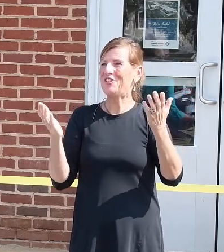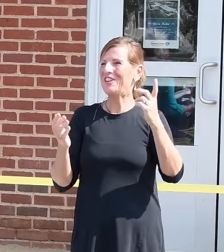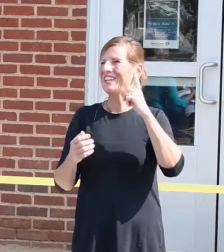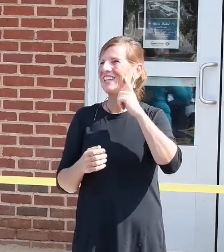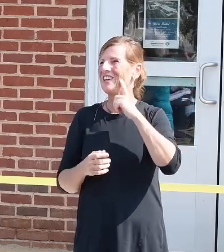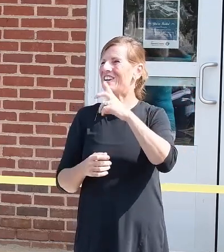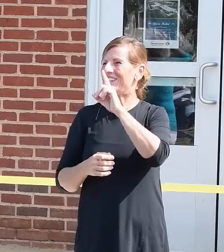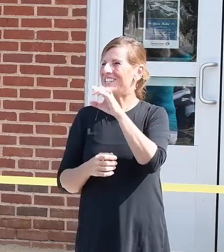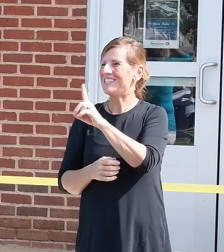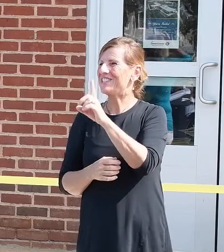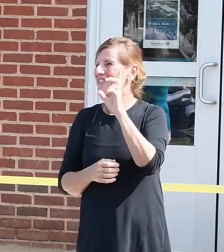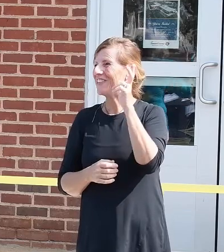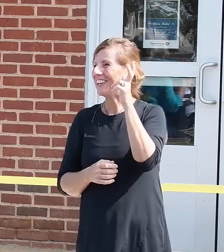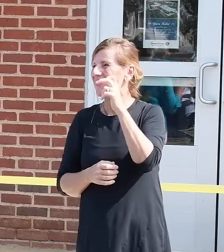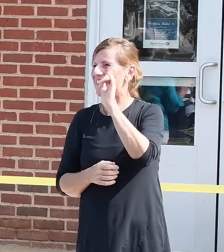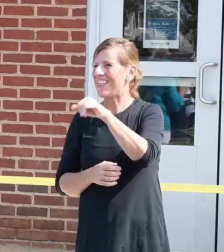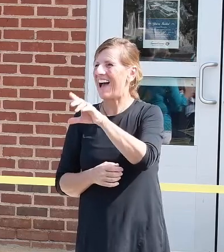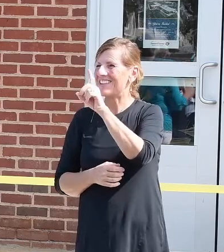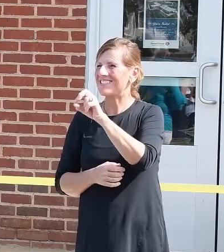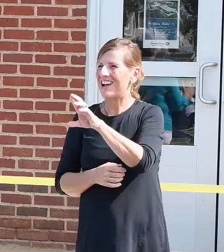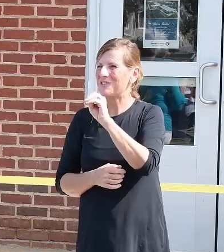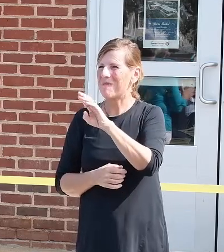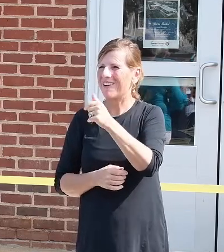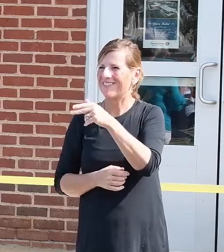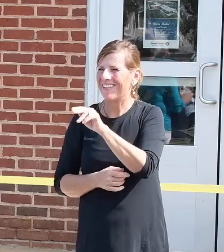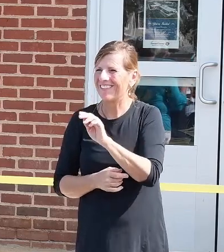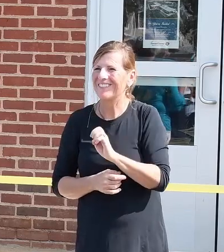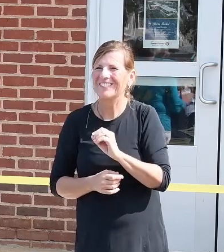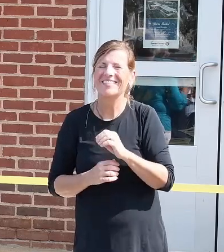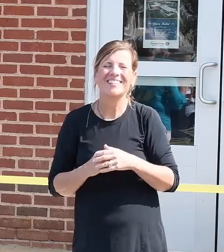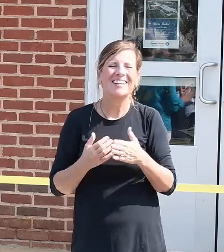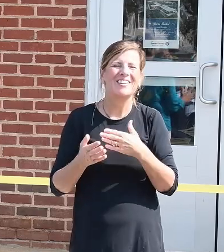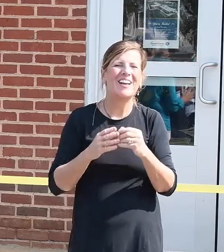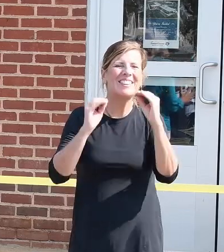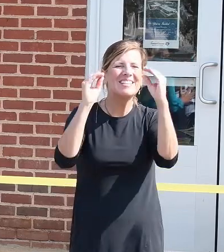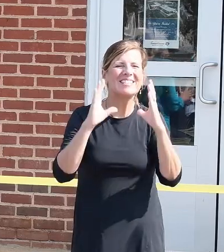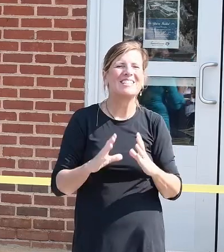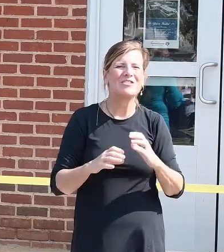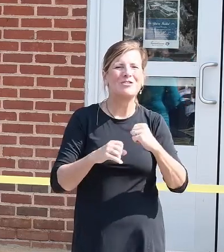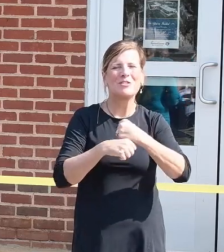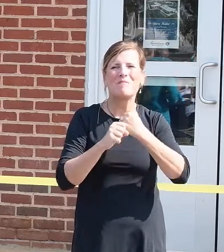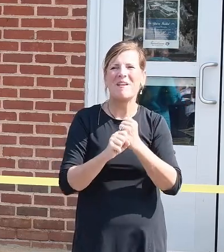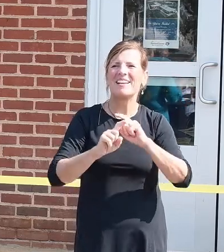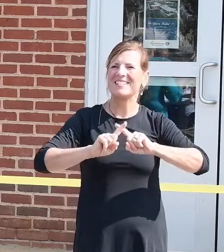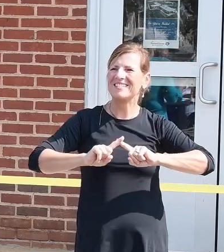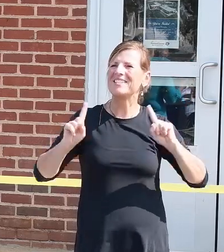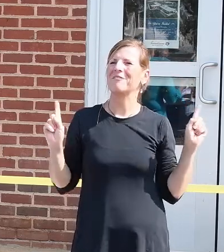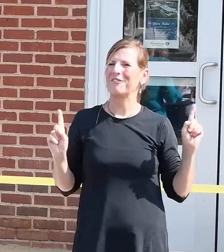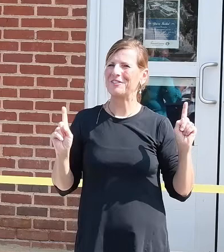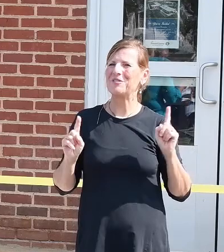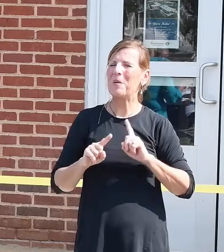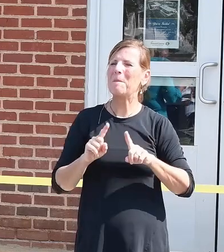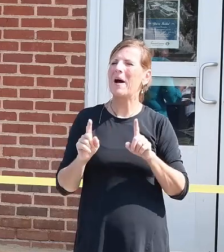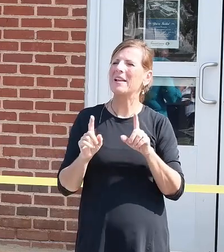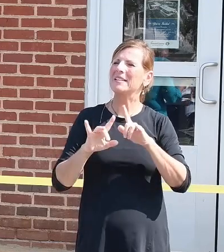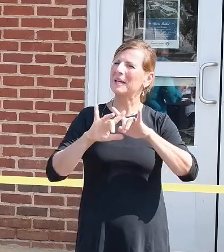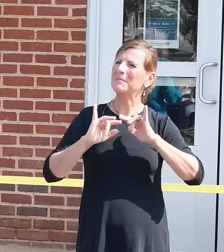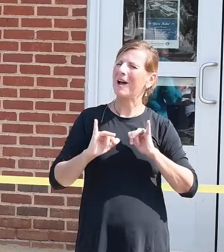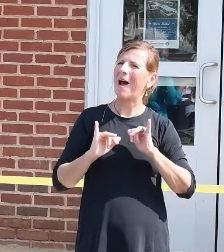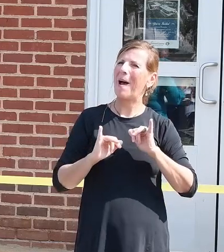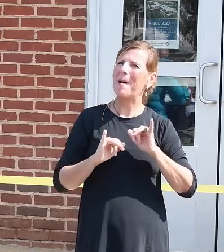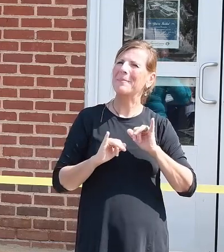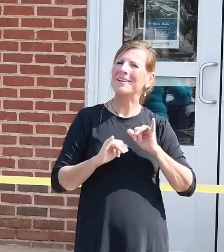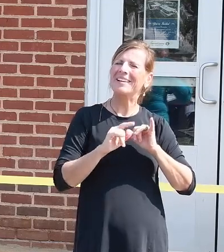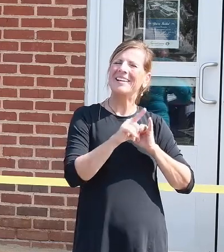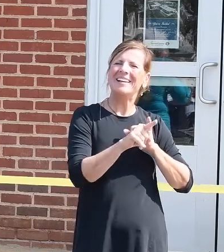Dr. Martirano? Okay. It's the teachers who make all of the difference. Although he also shared something else with me, which